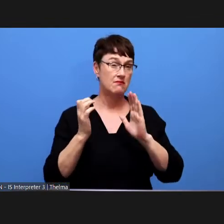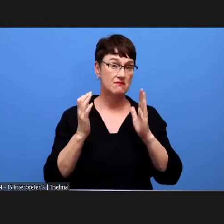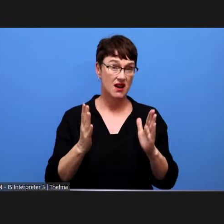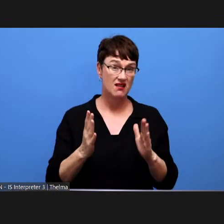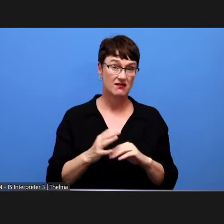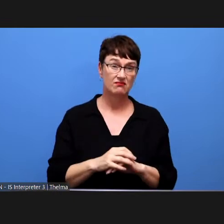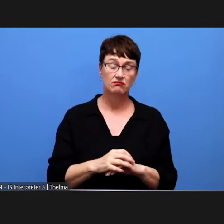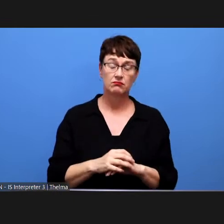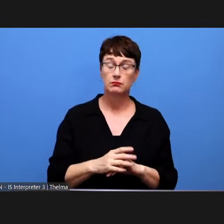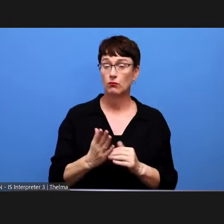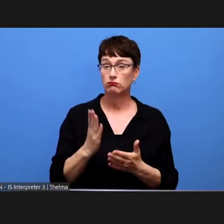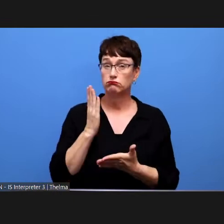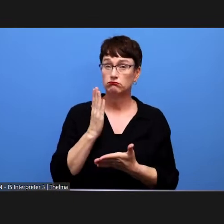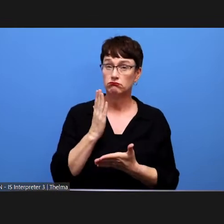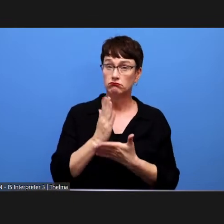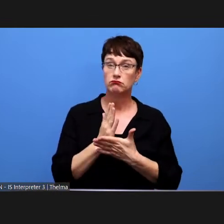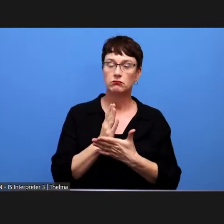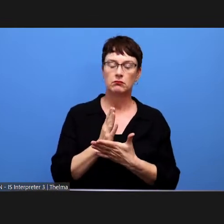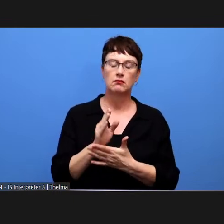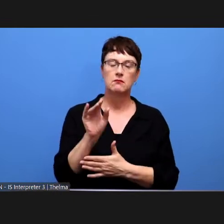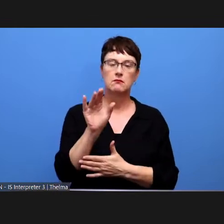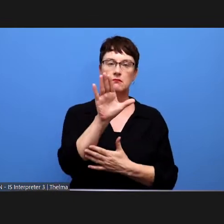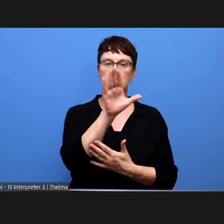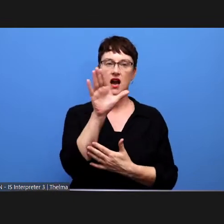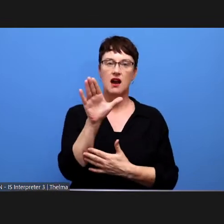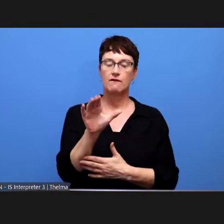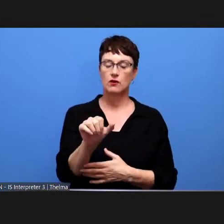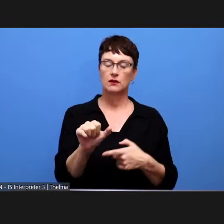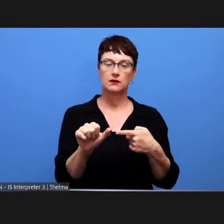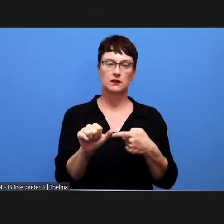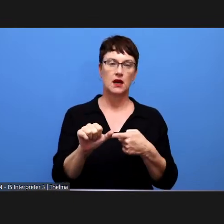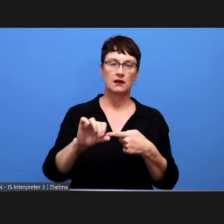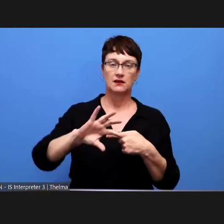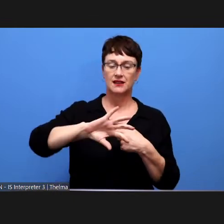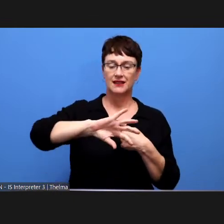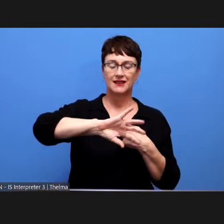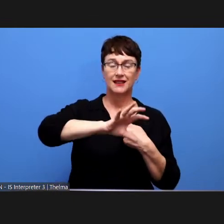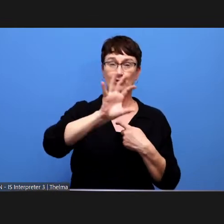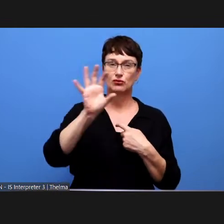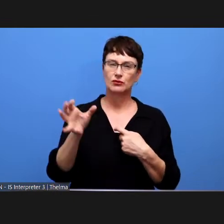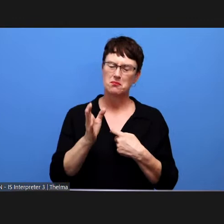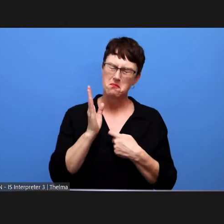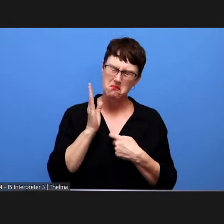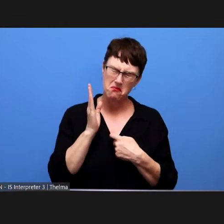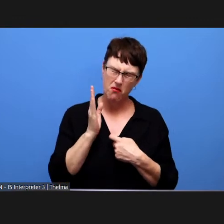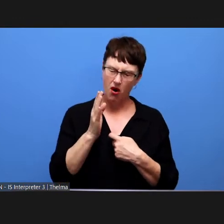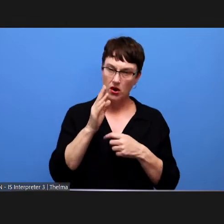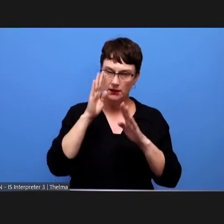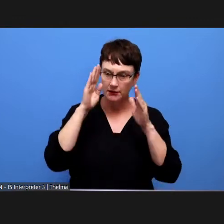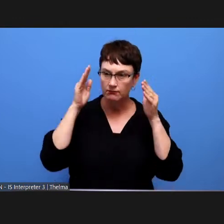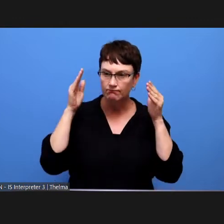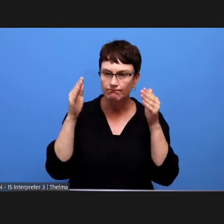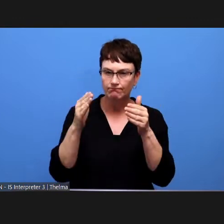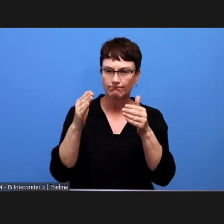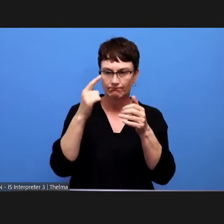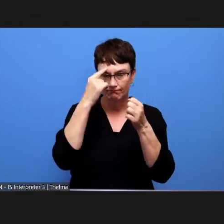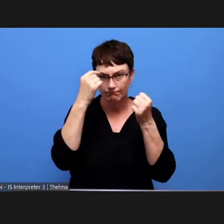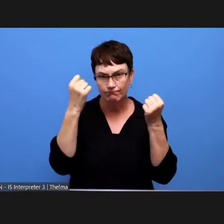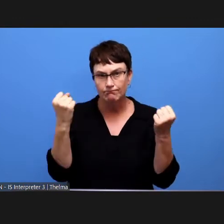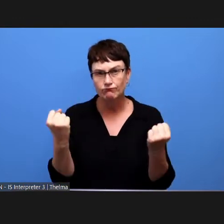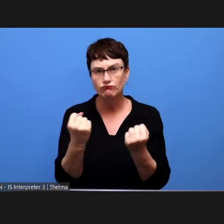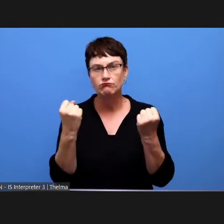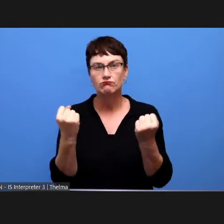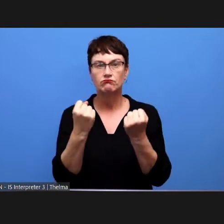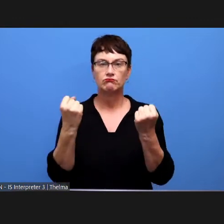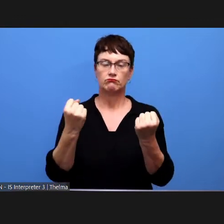African countries, supported by development partners, have got to invest substantially in innovation, in research and development as a way